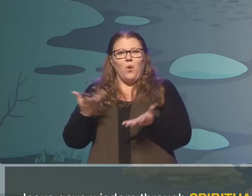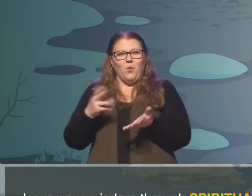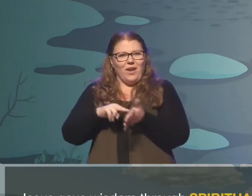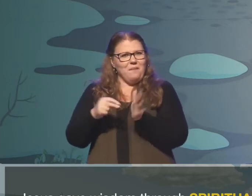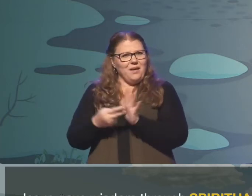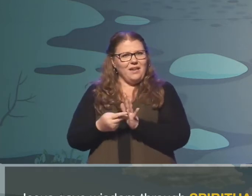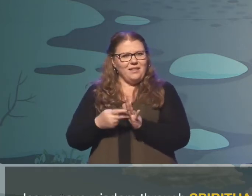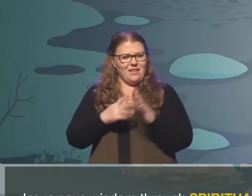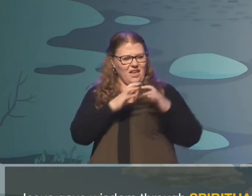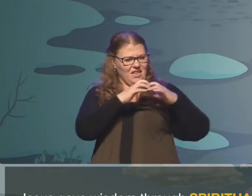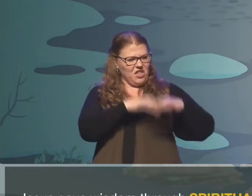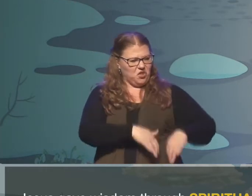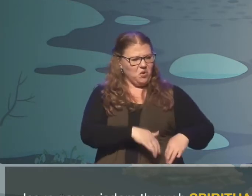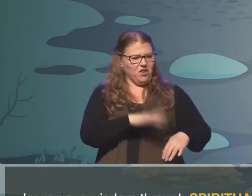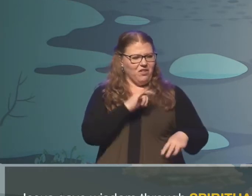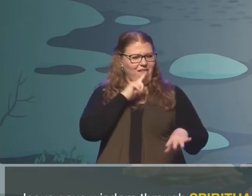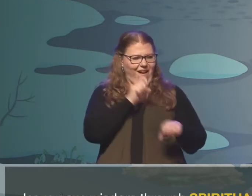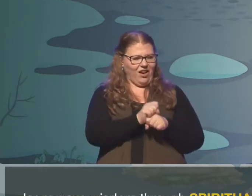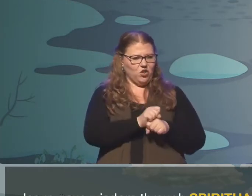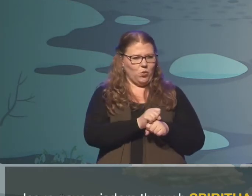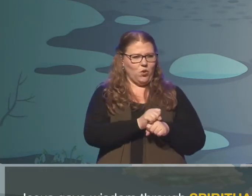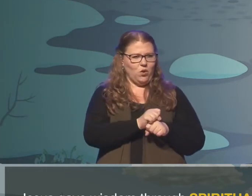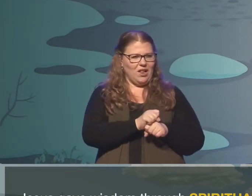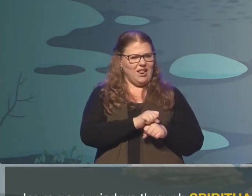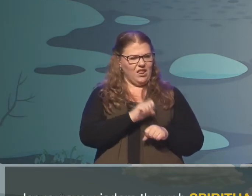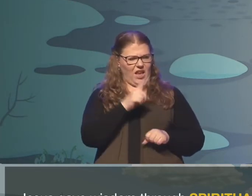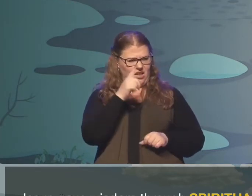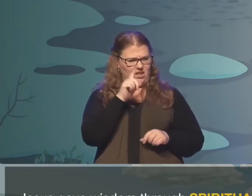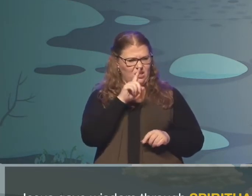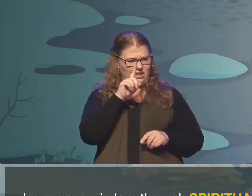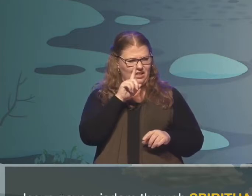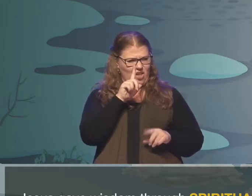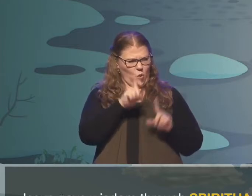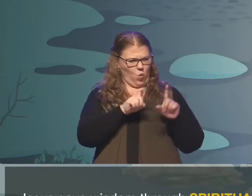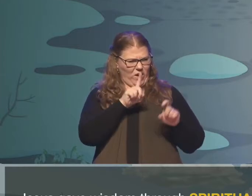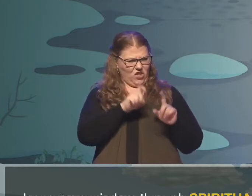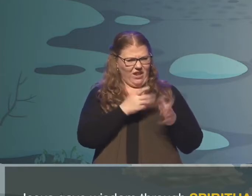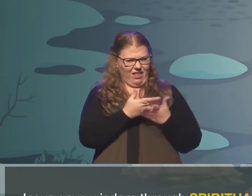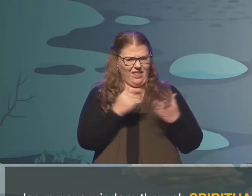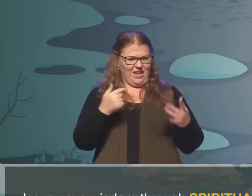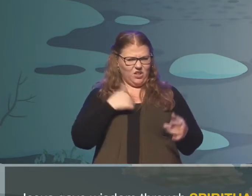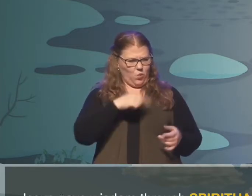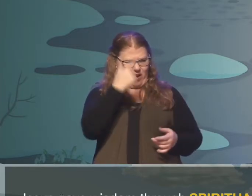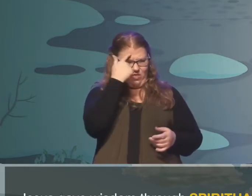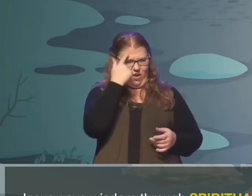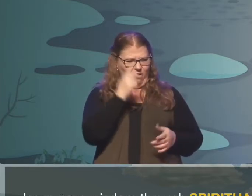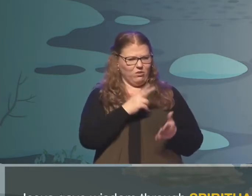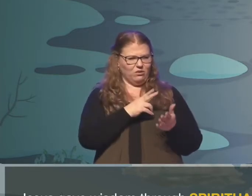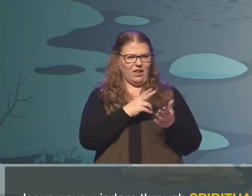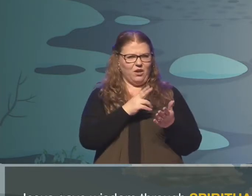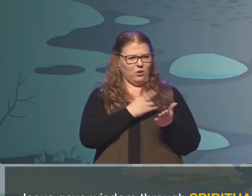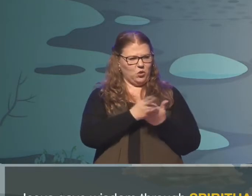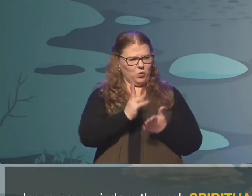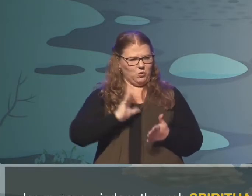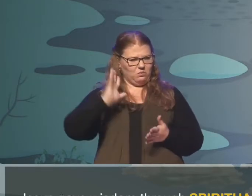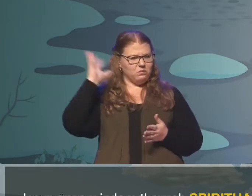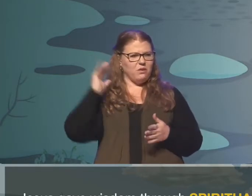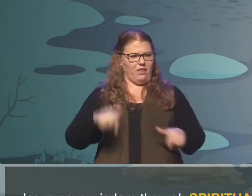that deconstruction, the actual like calling into question, things that we held as truth, things that we lived